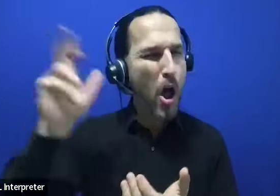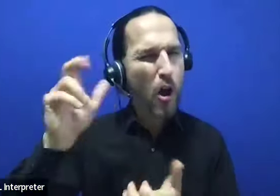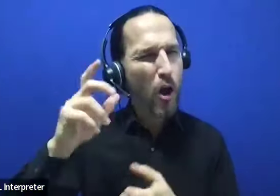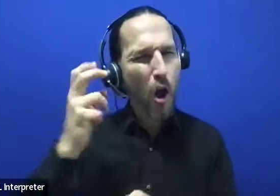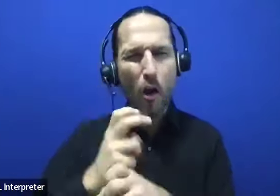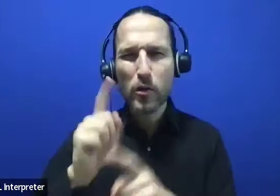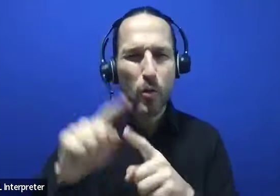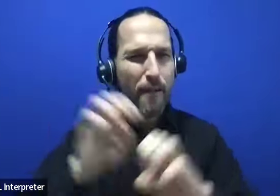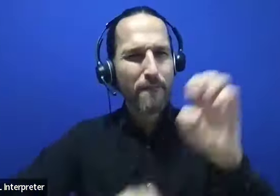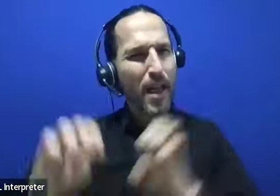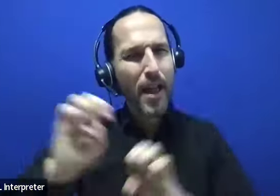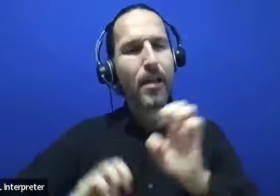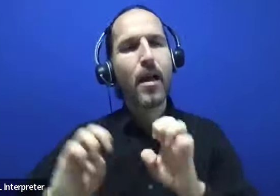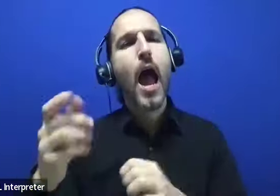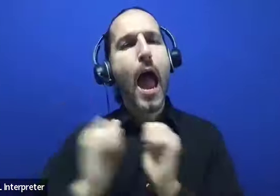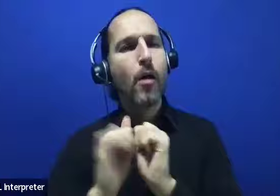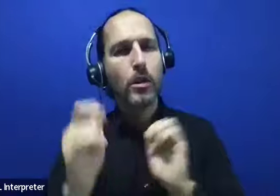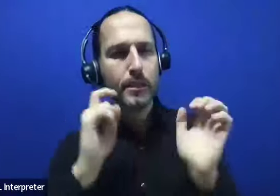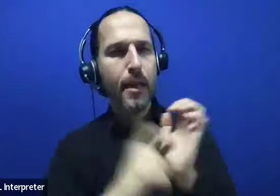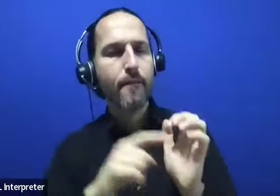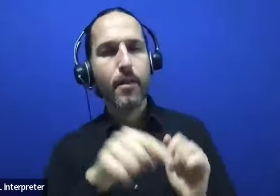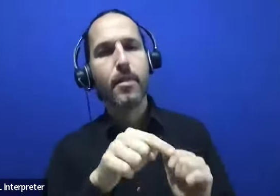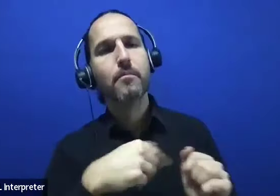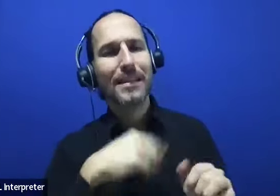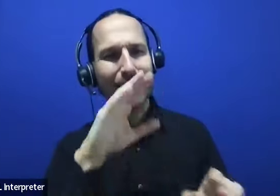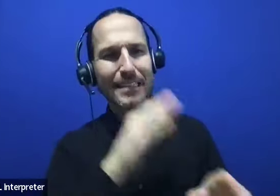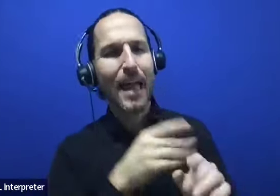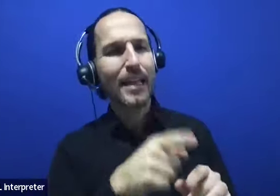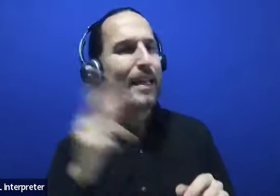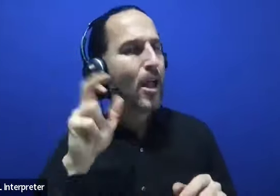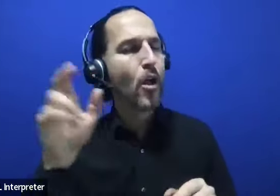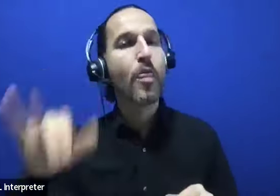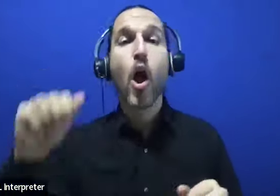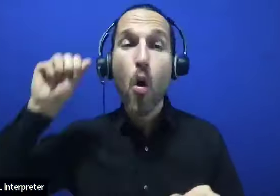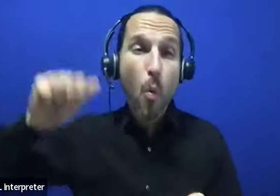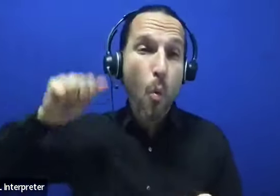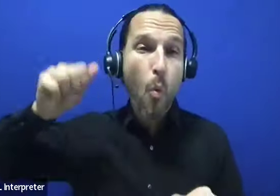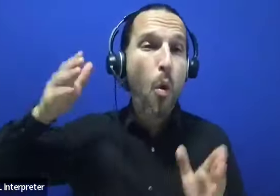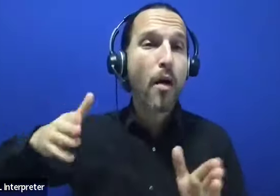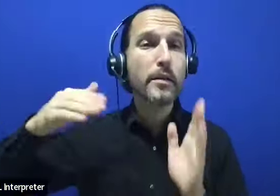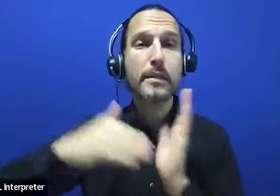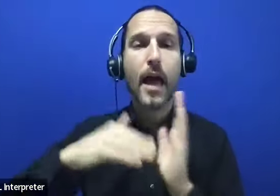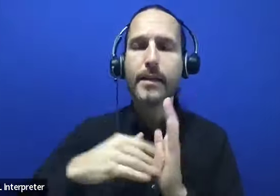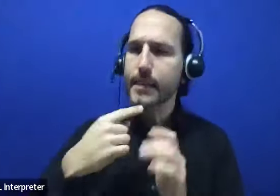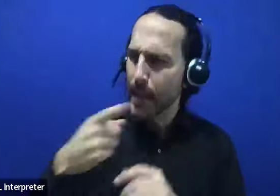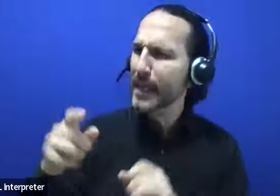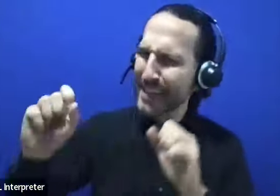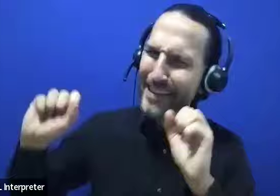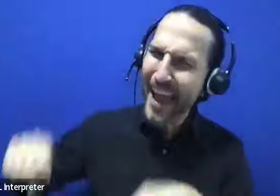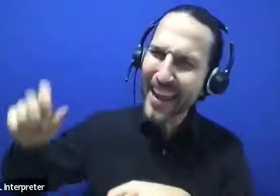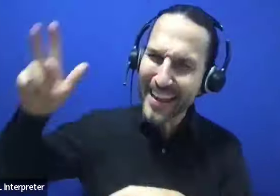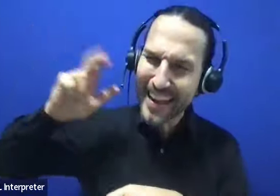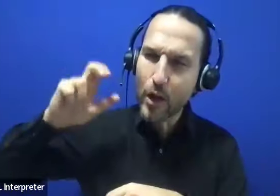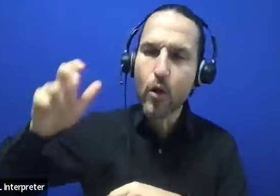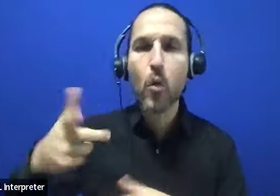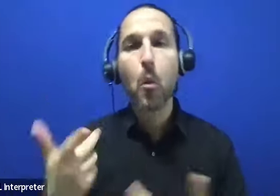evaluate. I know they worked really hard on identifying what Jacob's hearing was. The audiologist early on was sure he could hear something. We